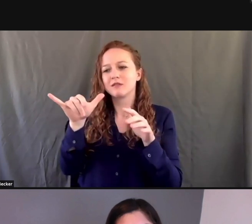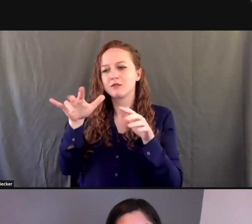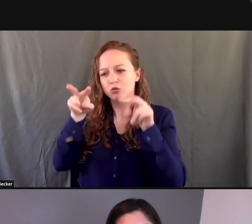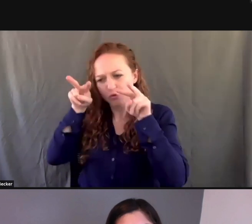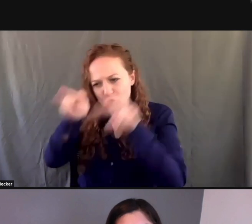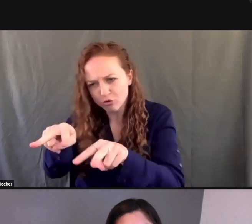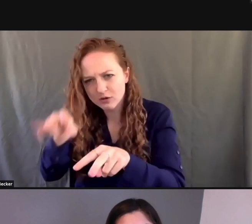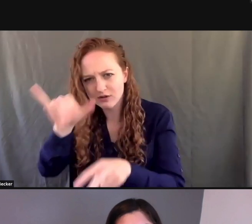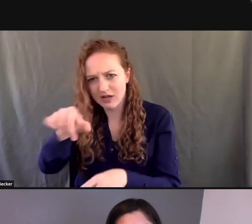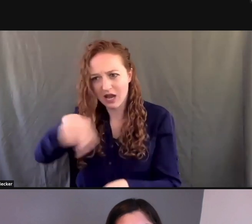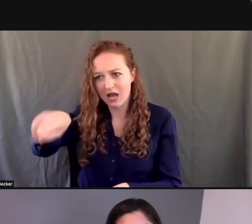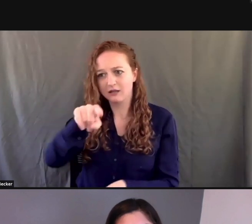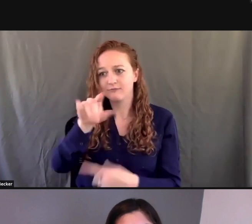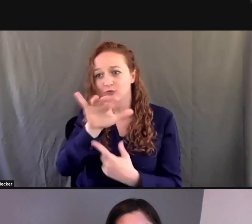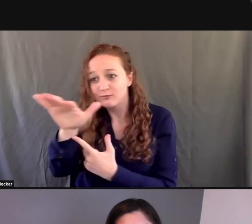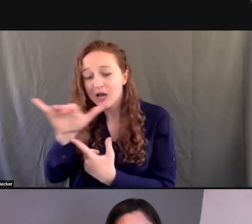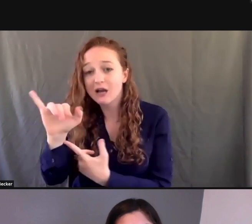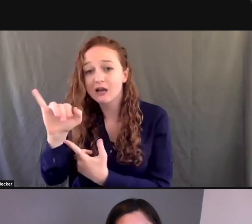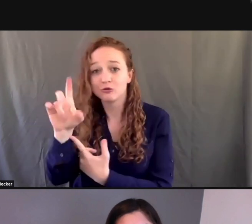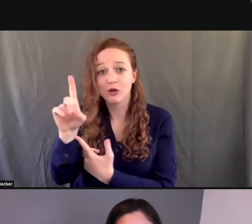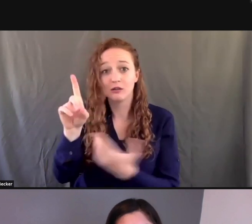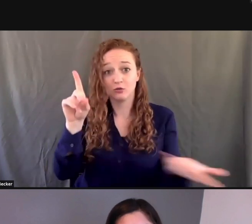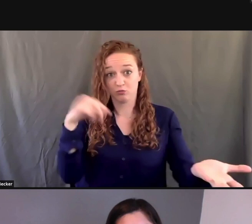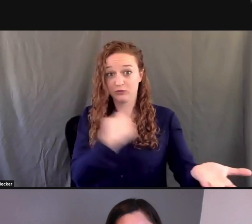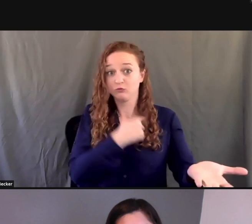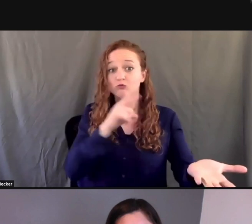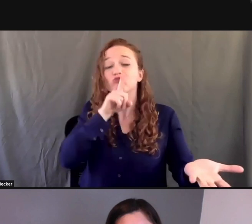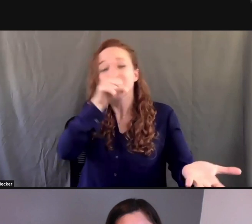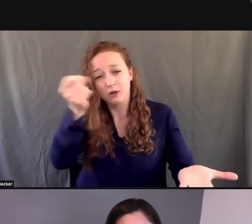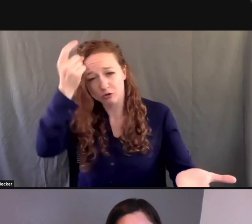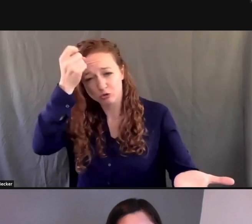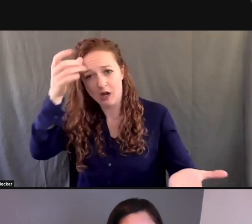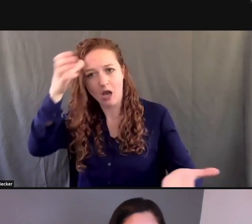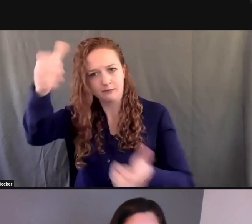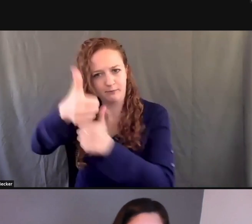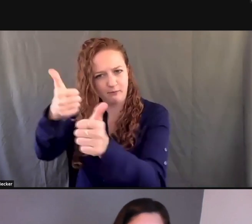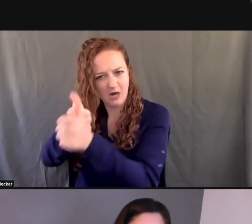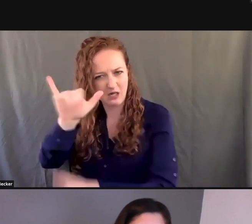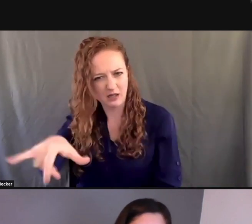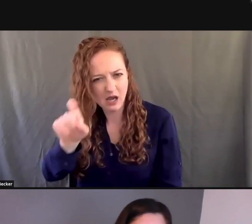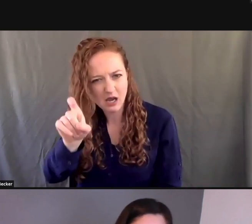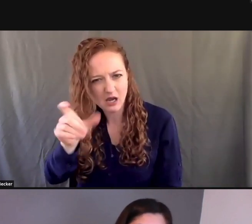readily available without having to fingerspell sometimes.